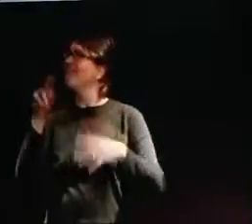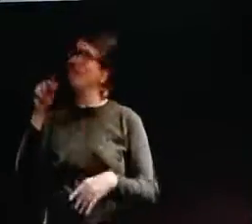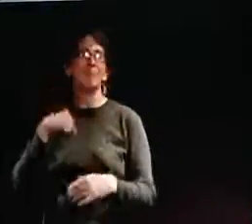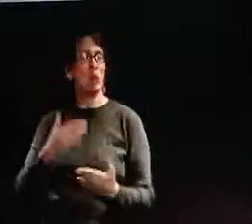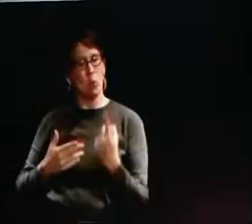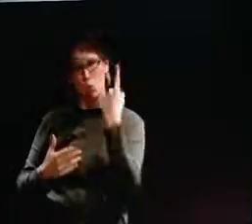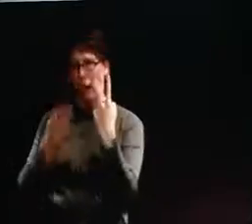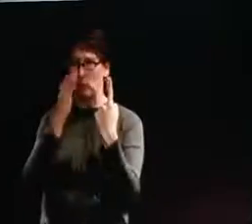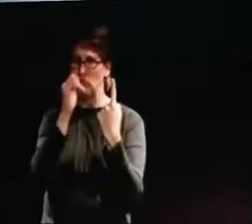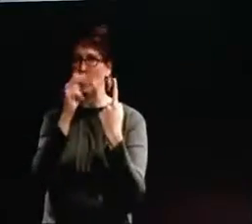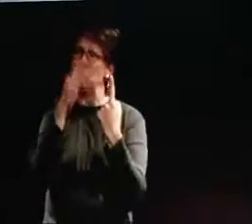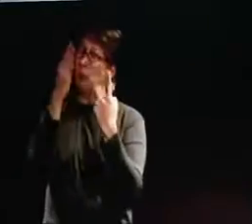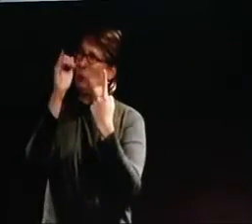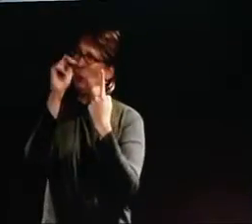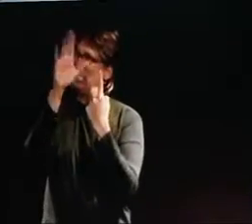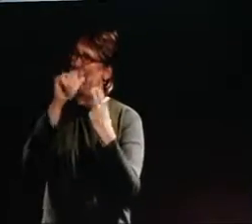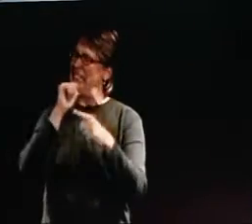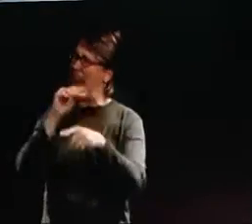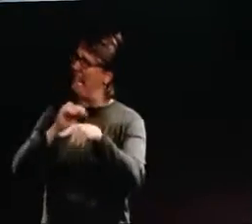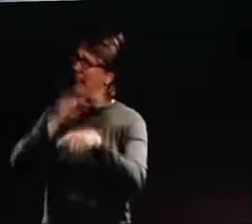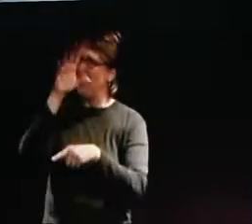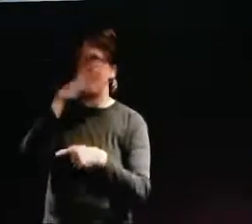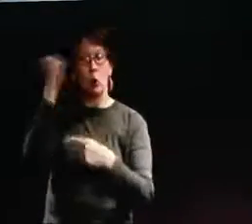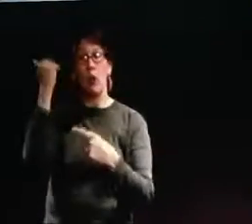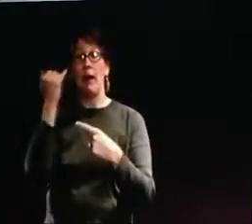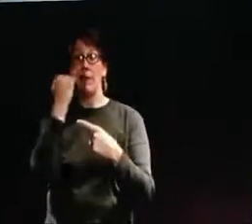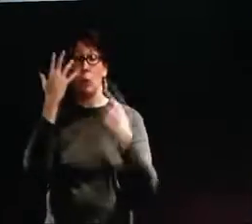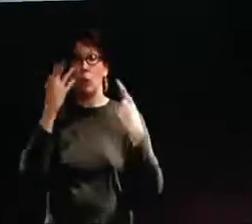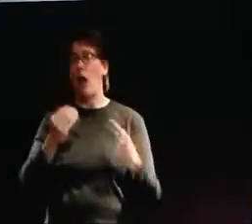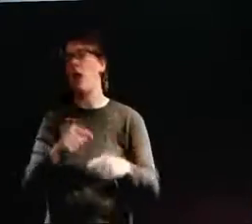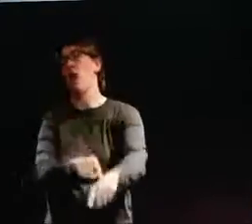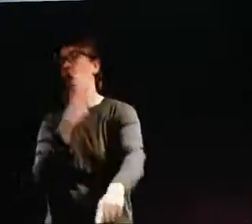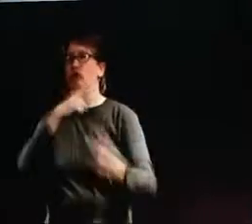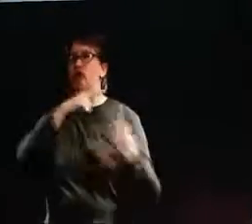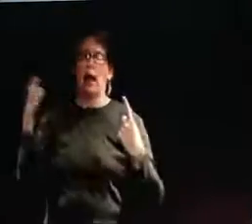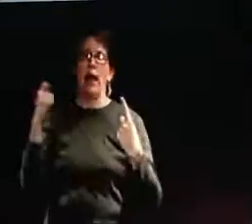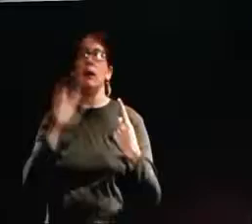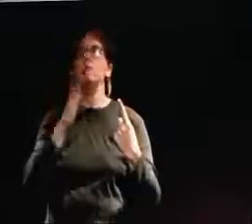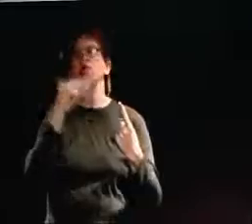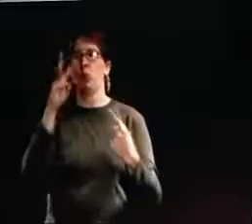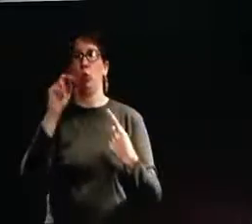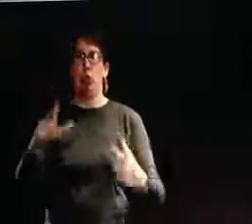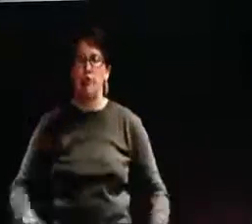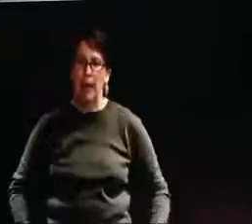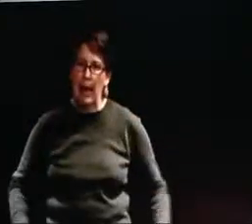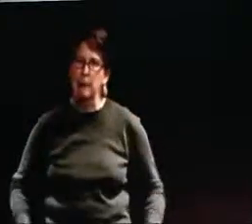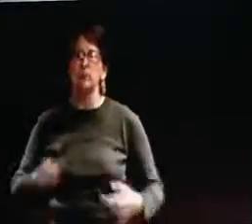as possible. We don't want, each family member to have 3-4 pairs of pants and jeans and